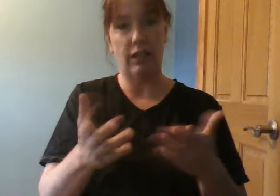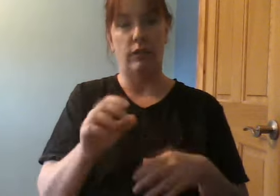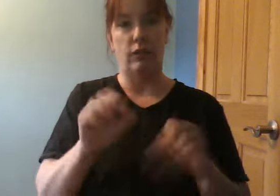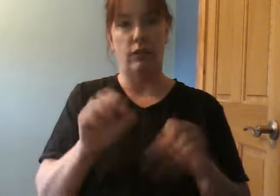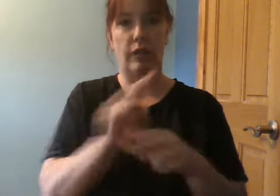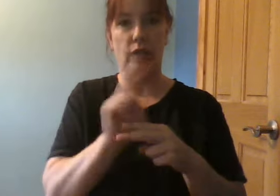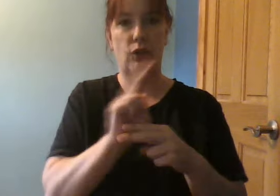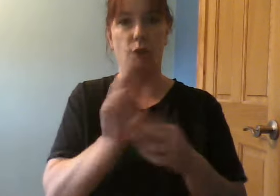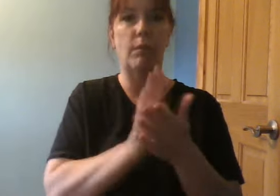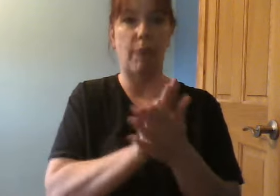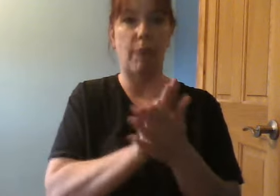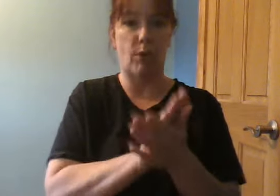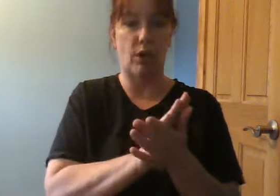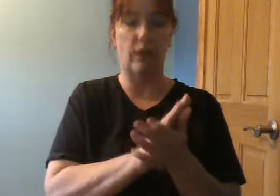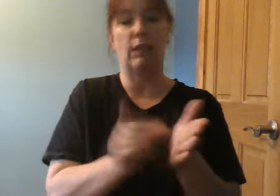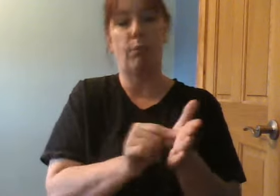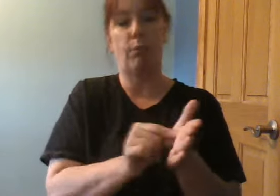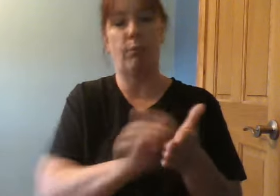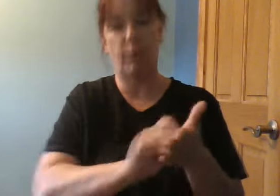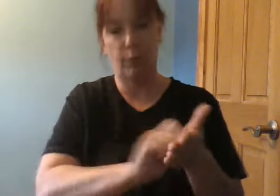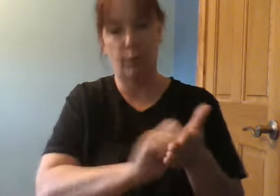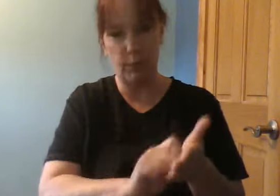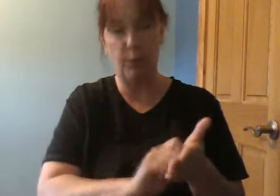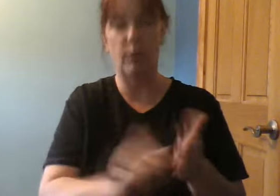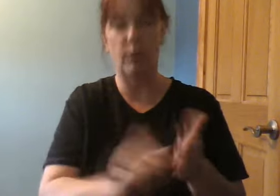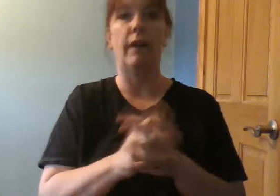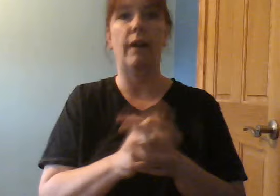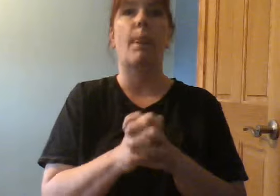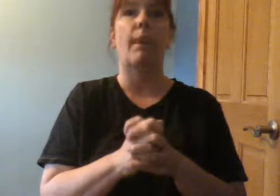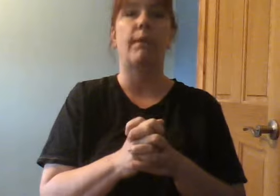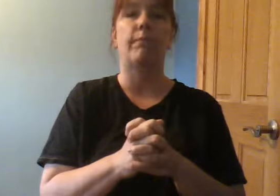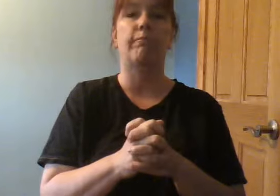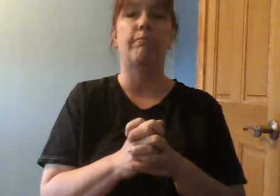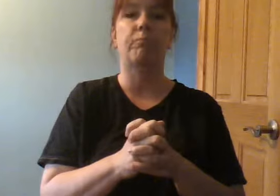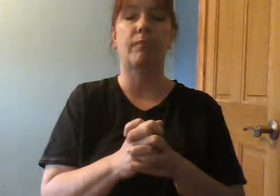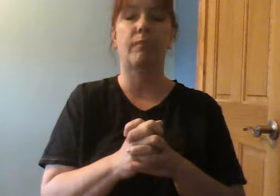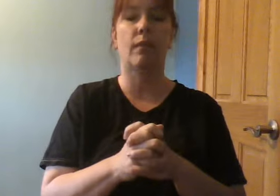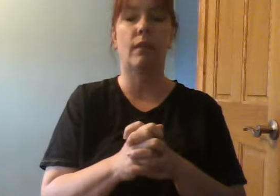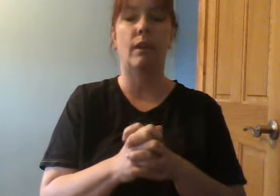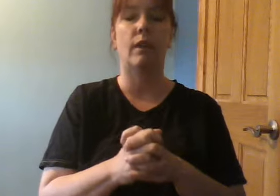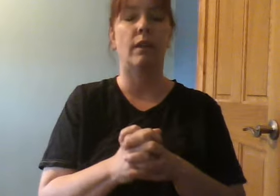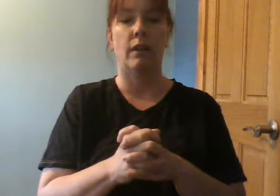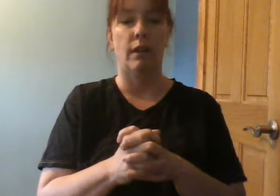And even more amusingly, on my debit card too, we print the name and the sort code and everything else on the front too. Why?